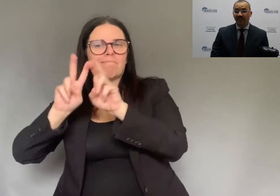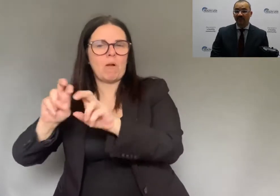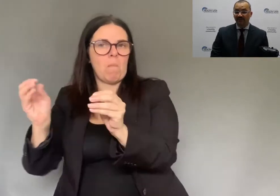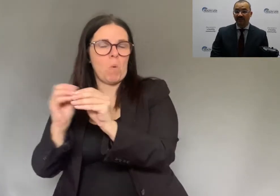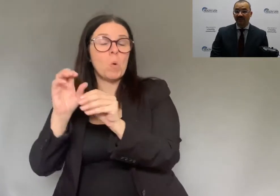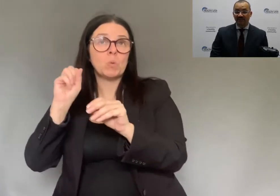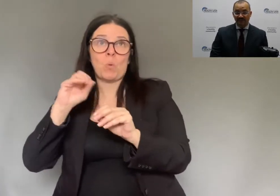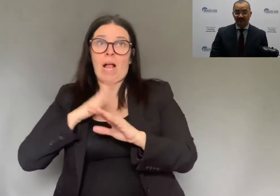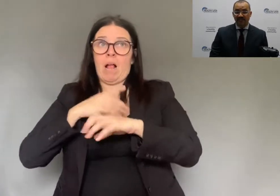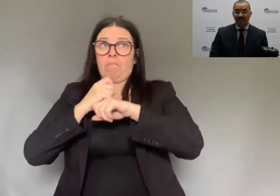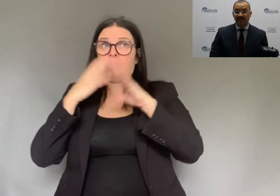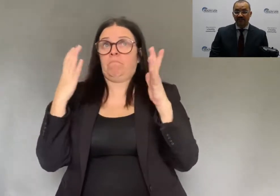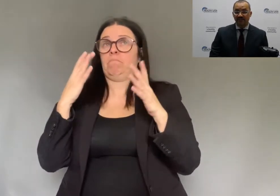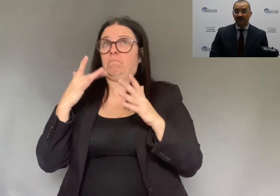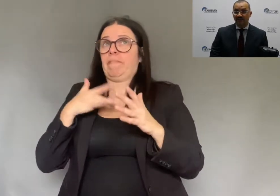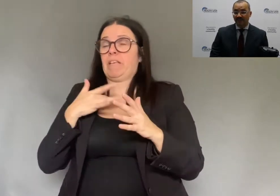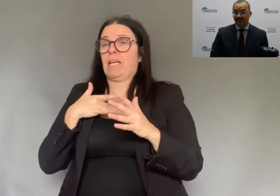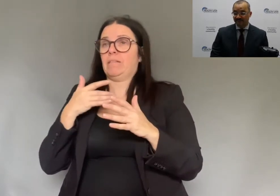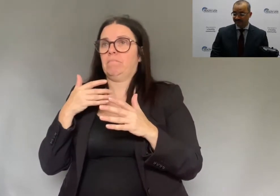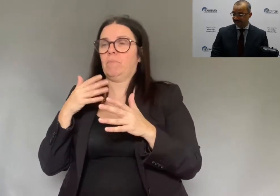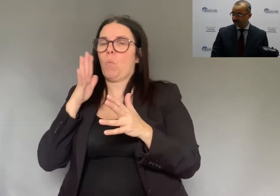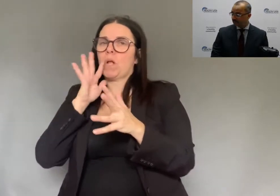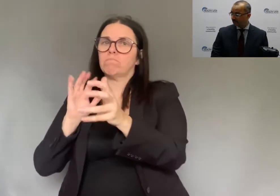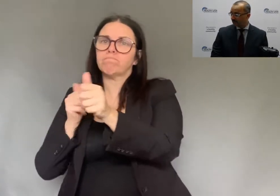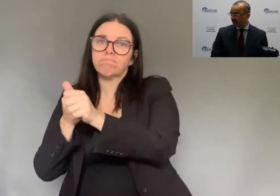be able to get the results back sooner than later.